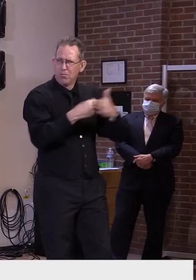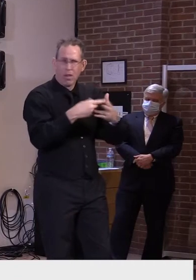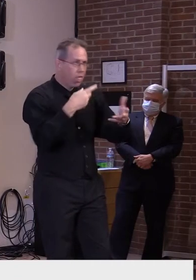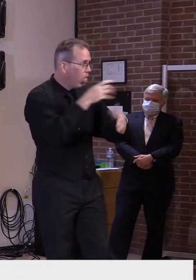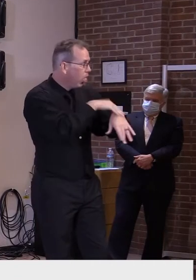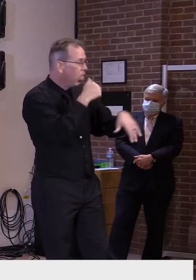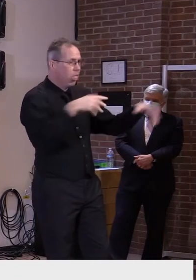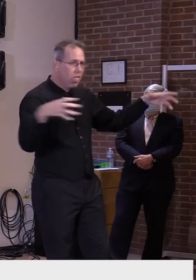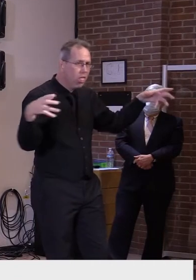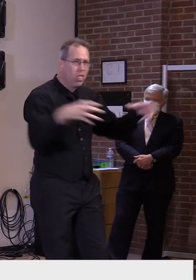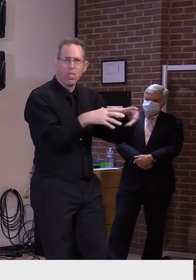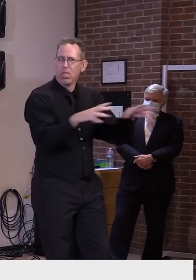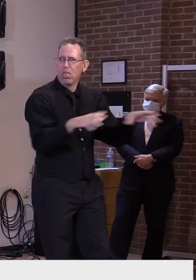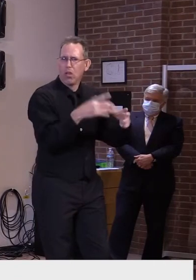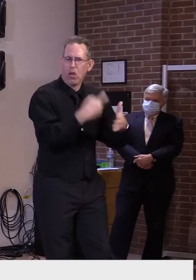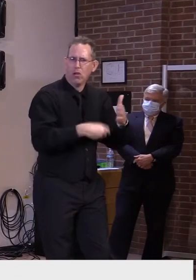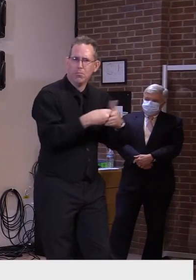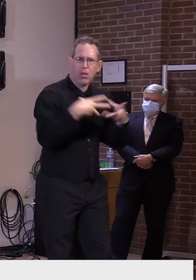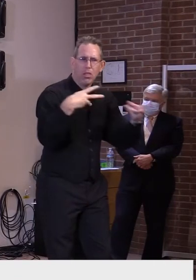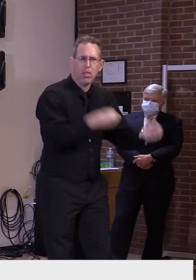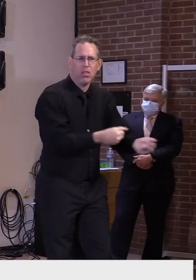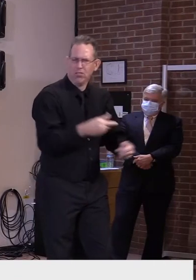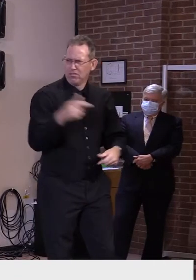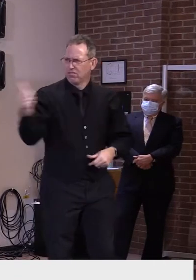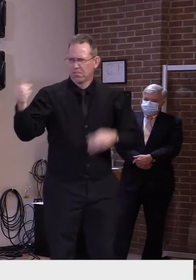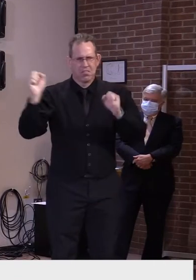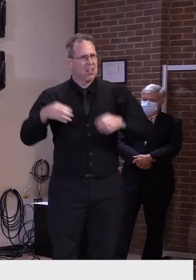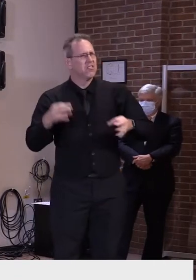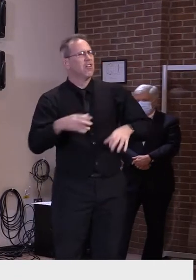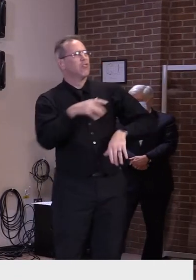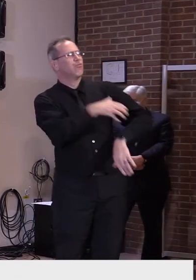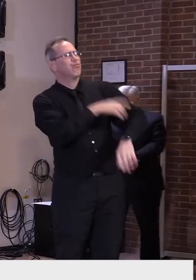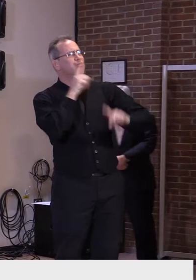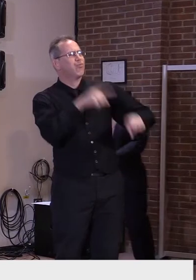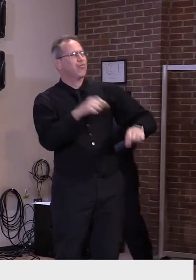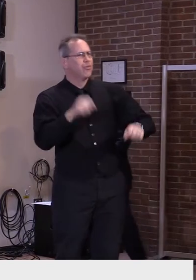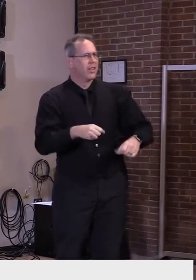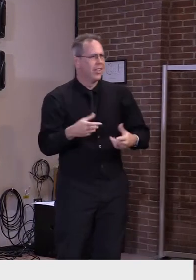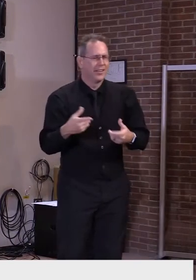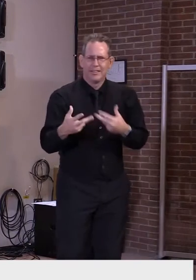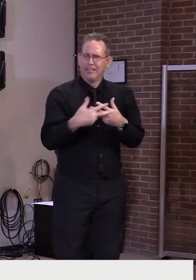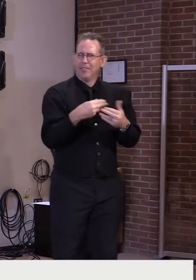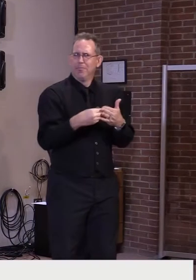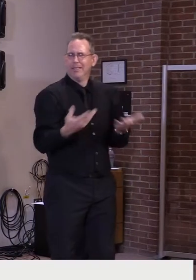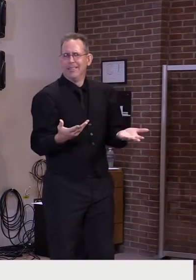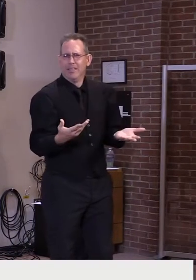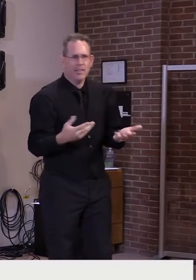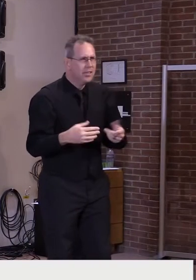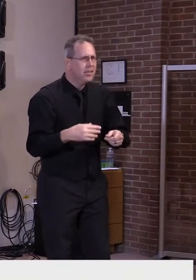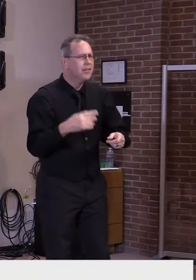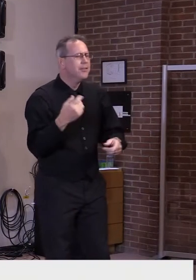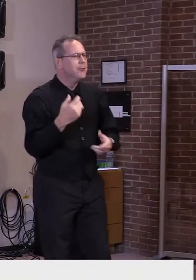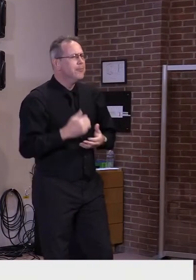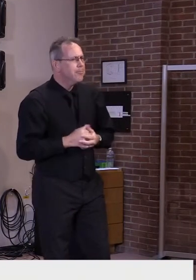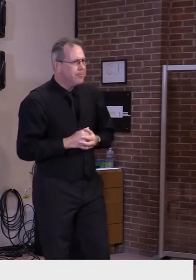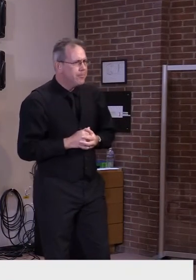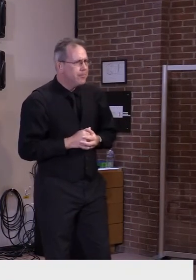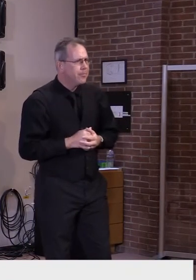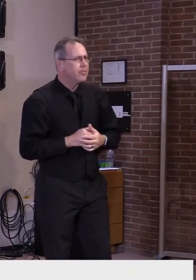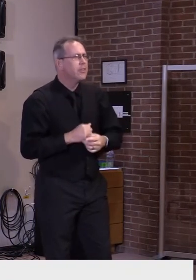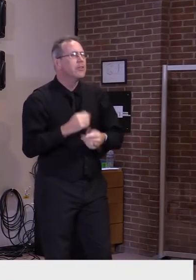homeless, reducing taxes. Some people have suggested that your inaction is just pure